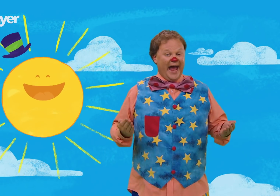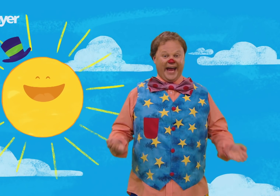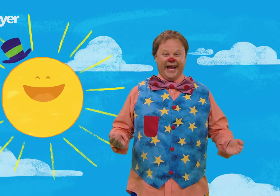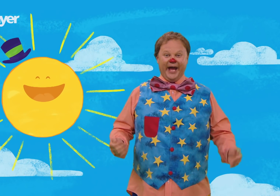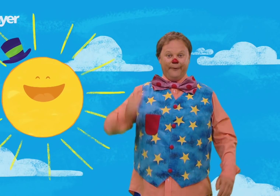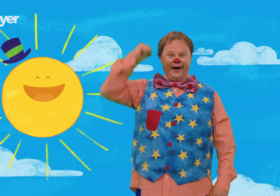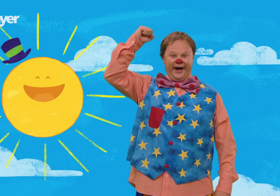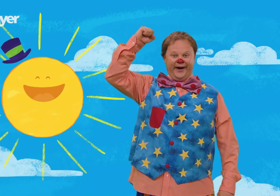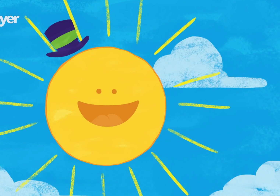today!